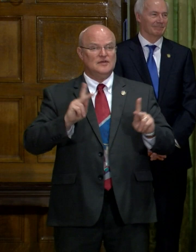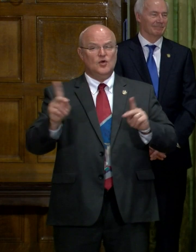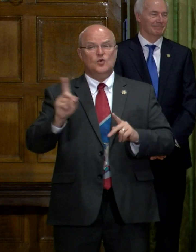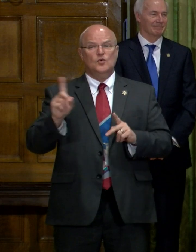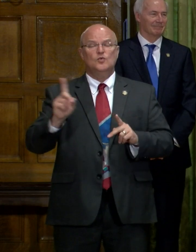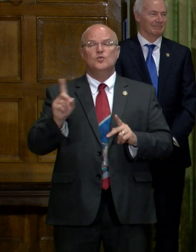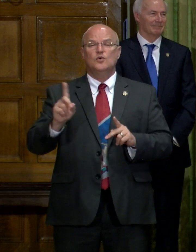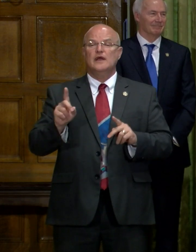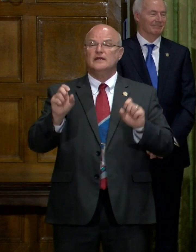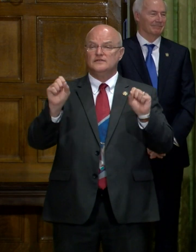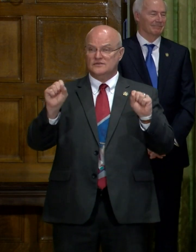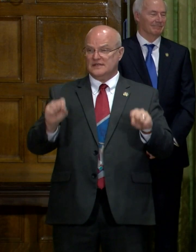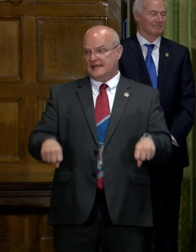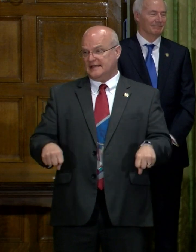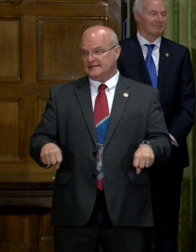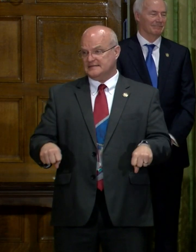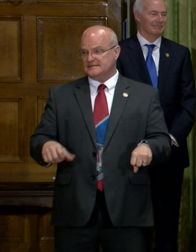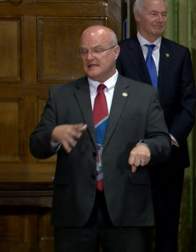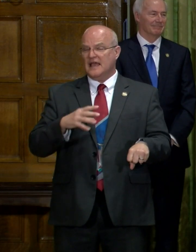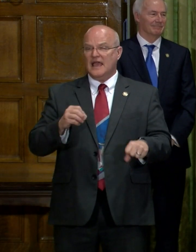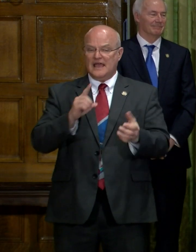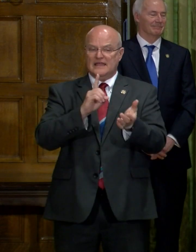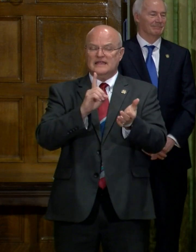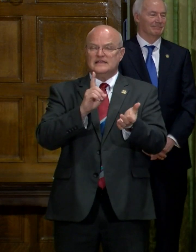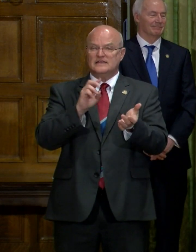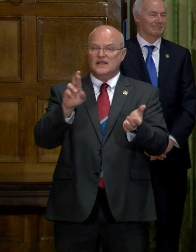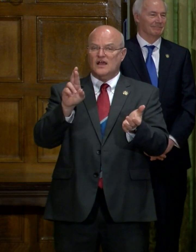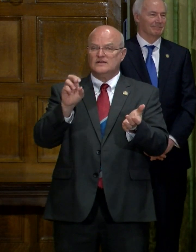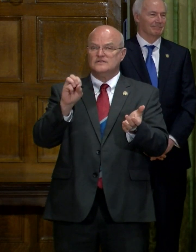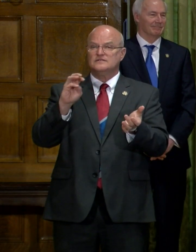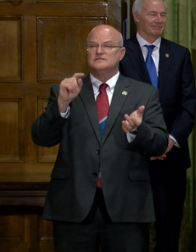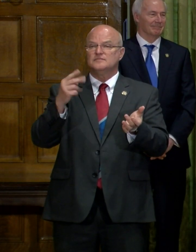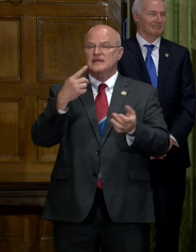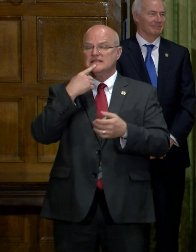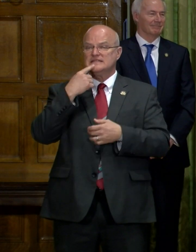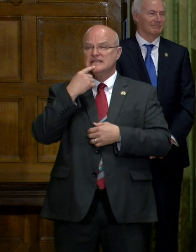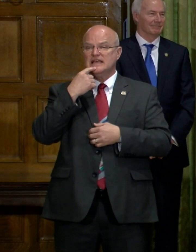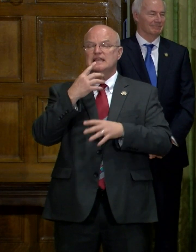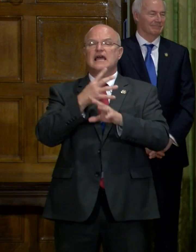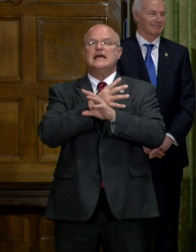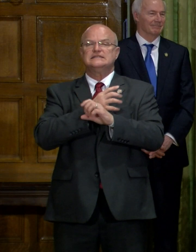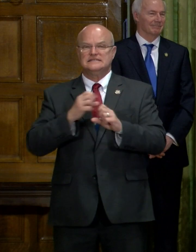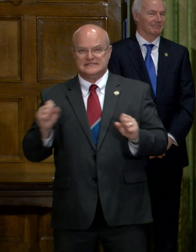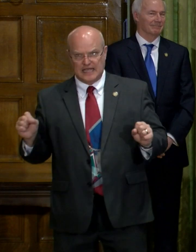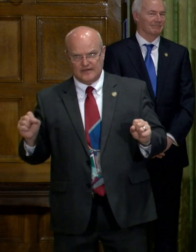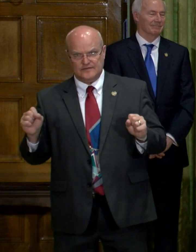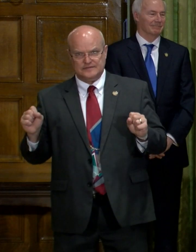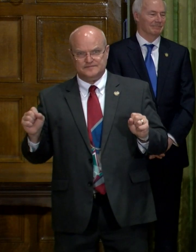where that is feasible and, as Dr. Smith said, and safe.